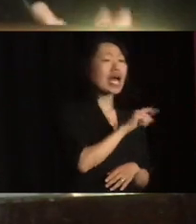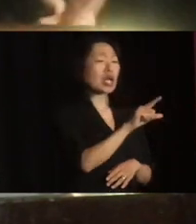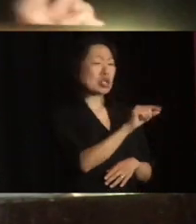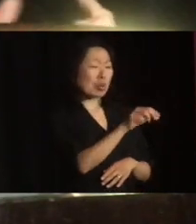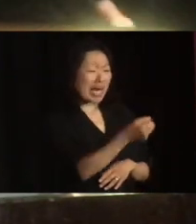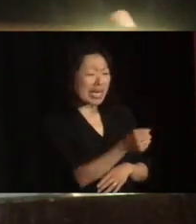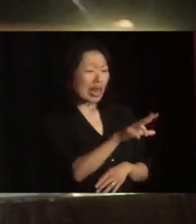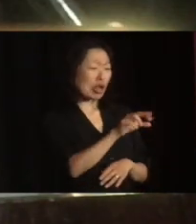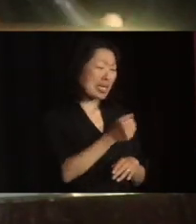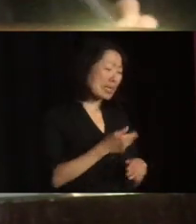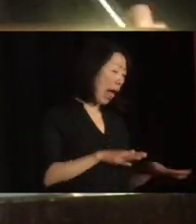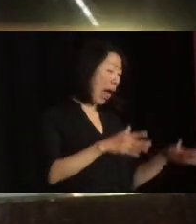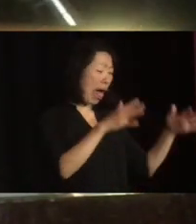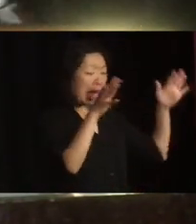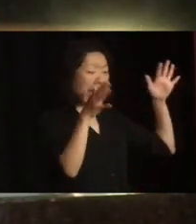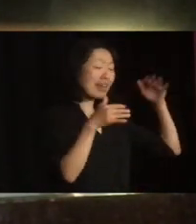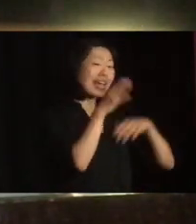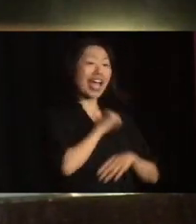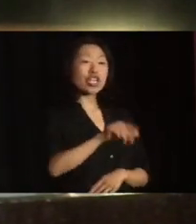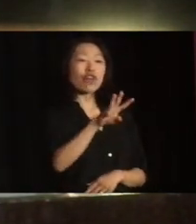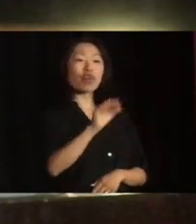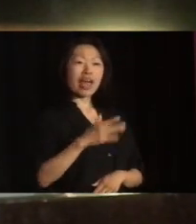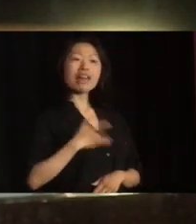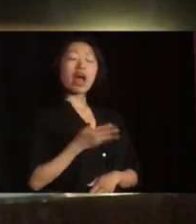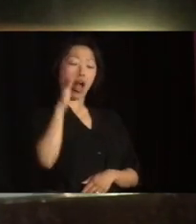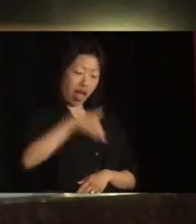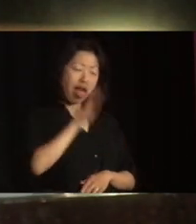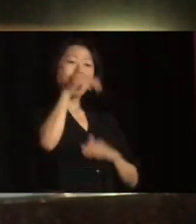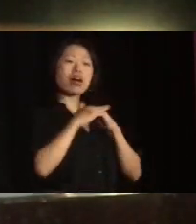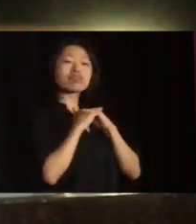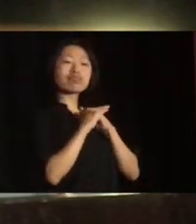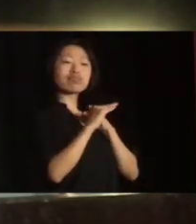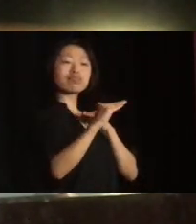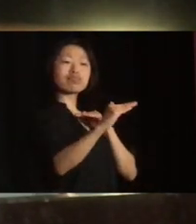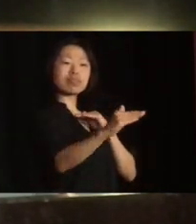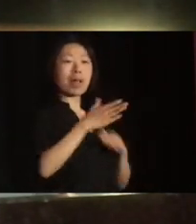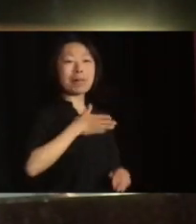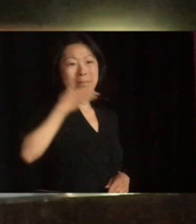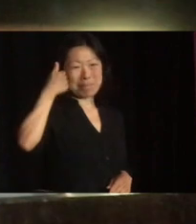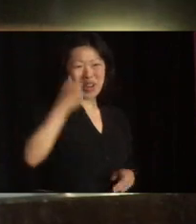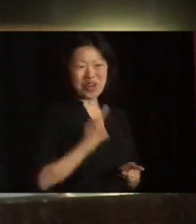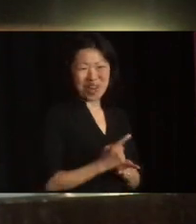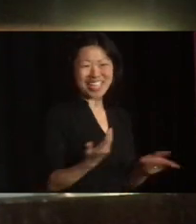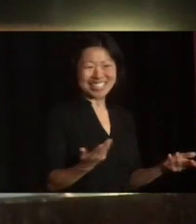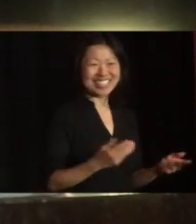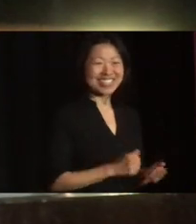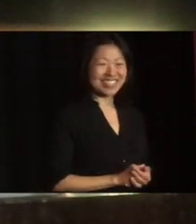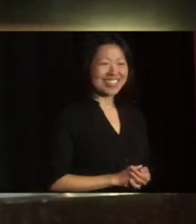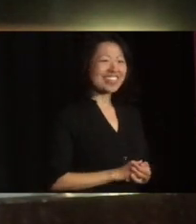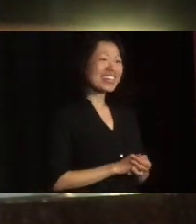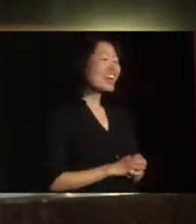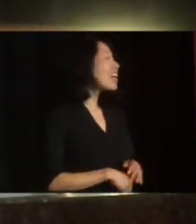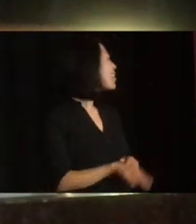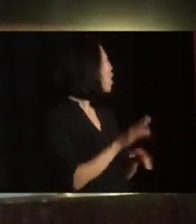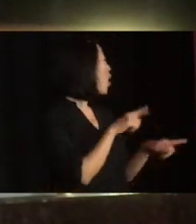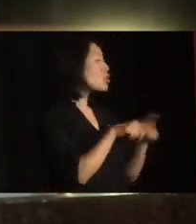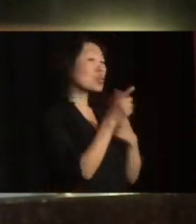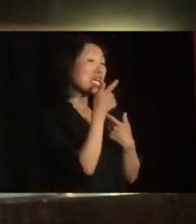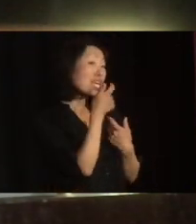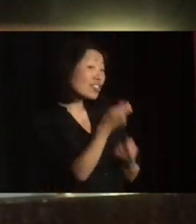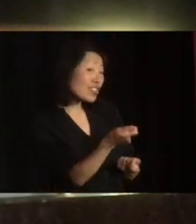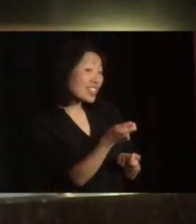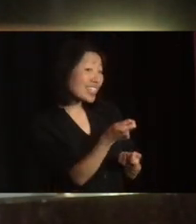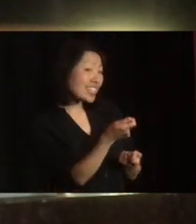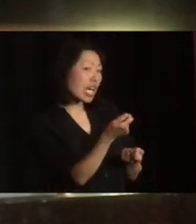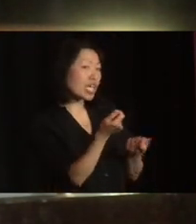get into our 40s and find our stride, it gets a little better. And interestingly, and we're not going to go too much into this,